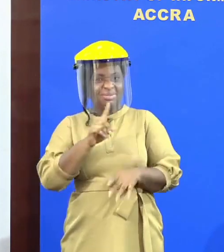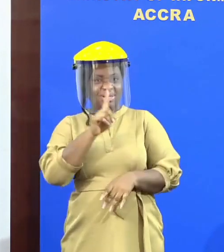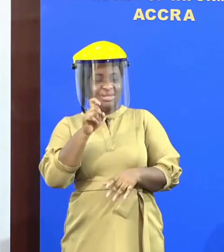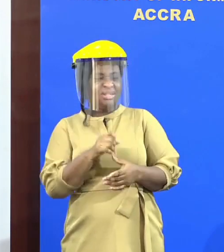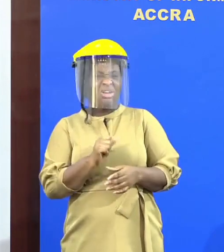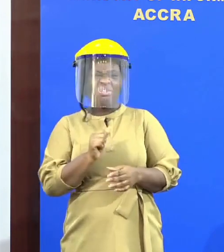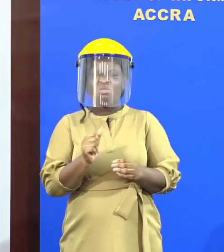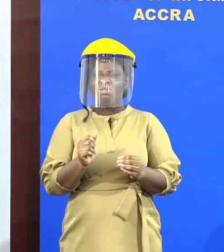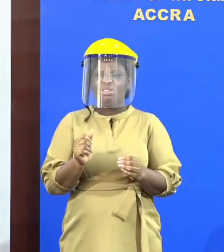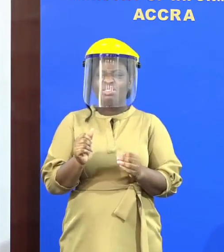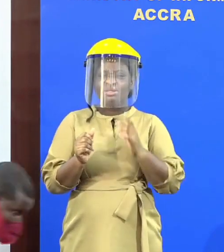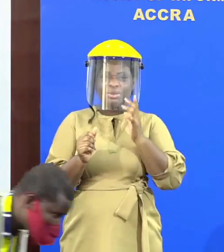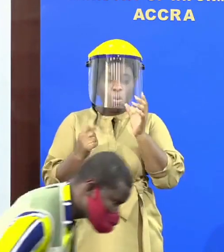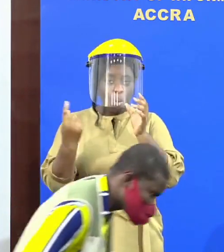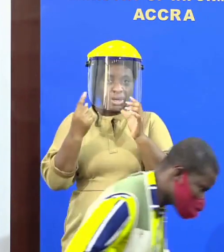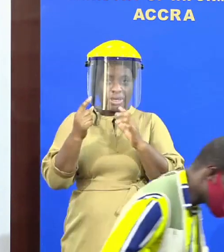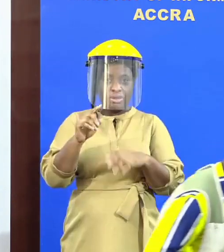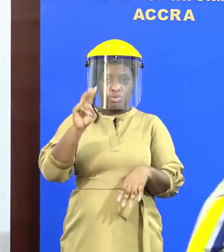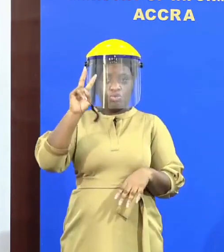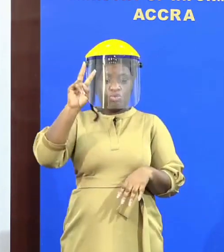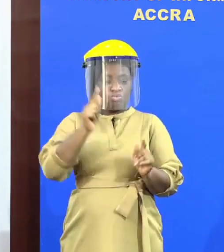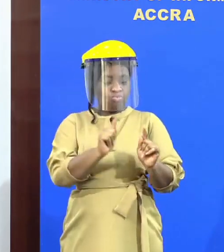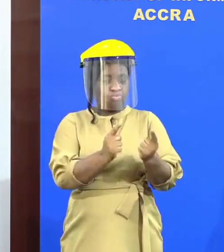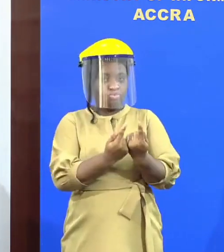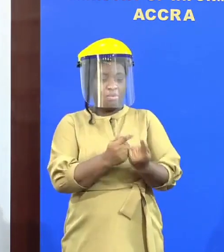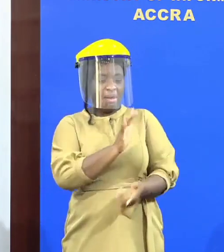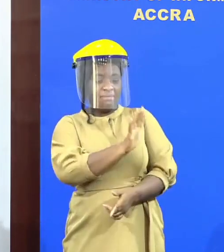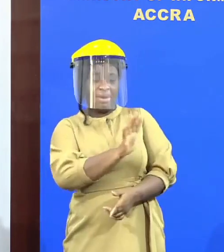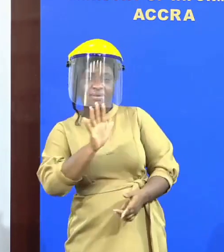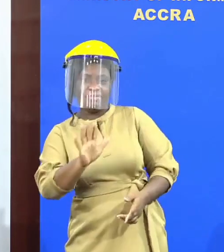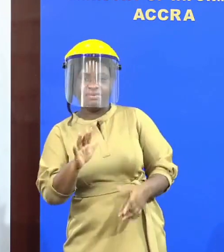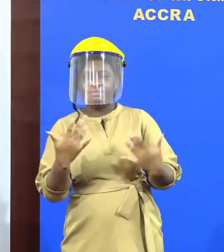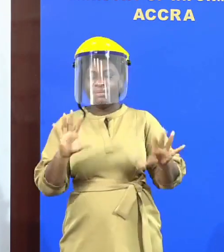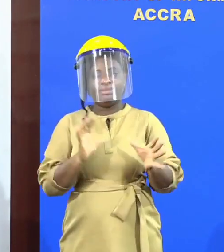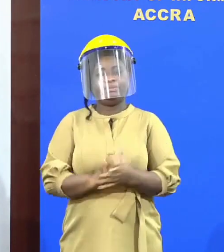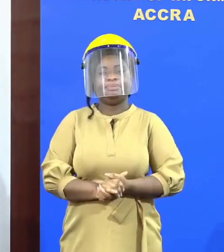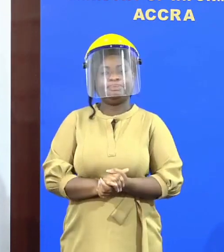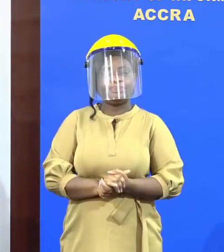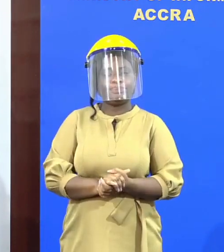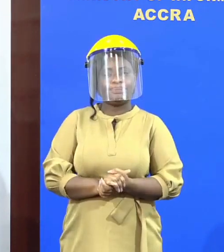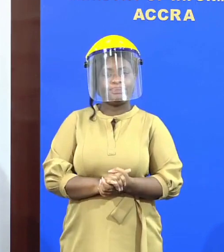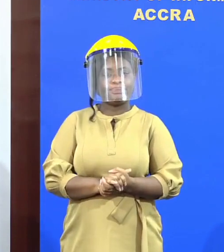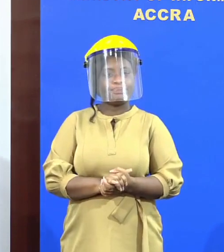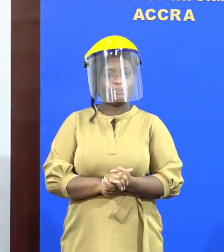take more than 2 sets of questions in batches of 5. If there are any takers.